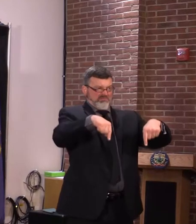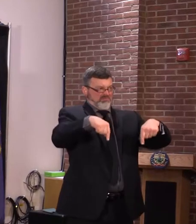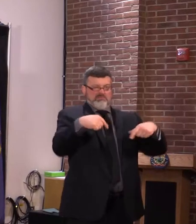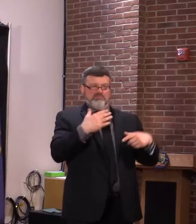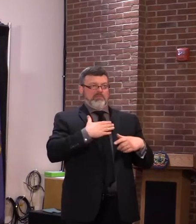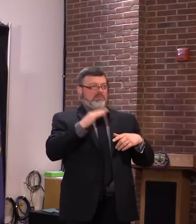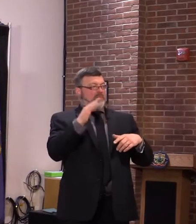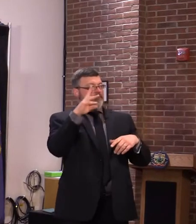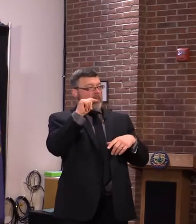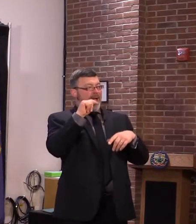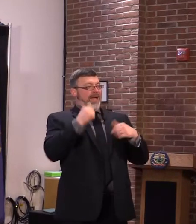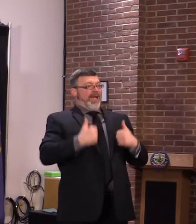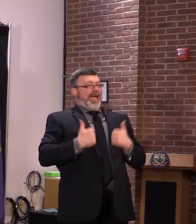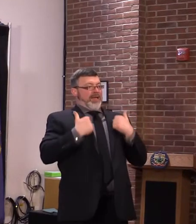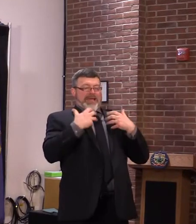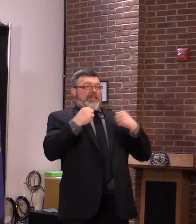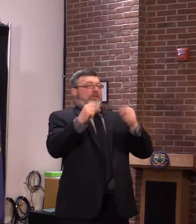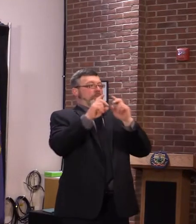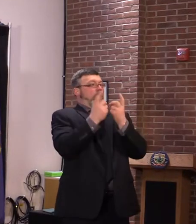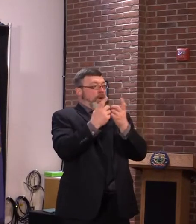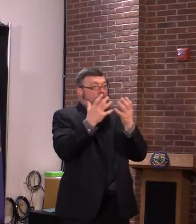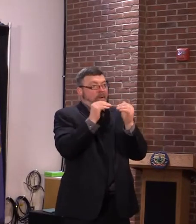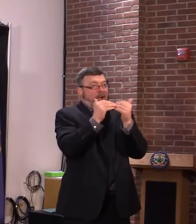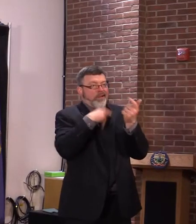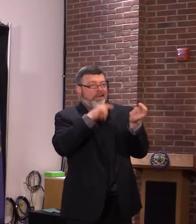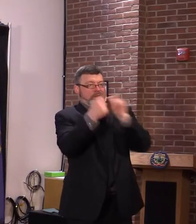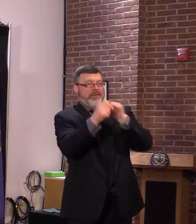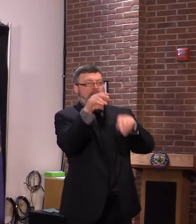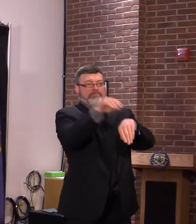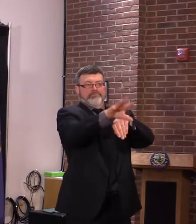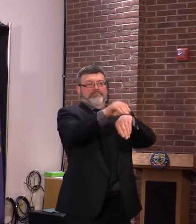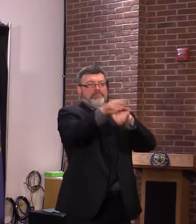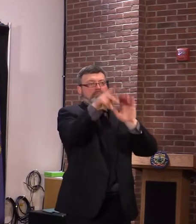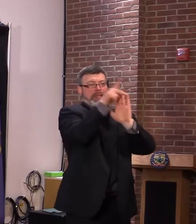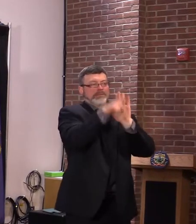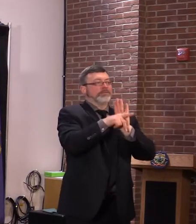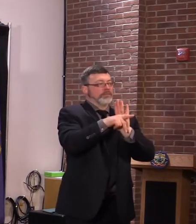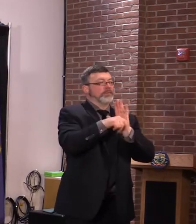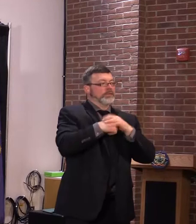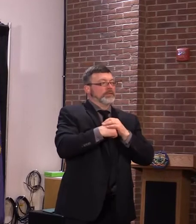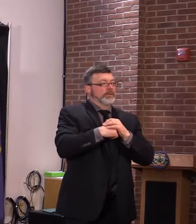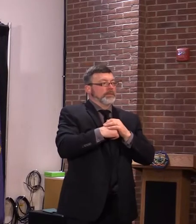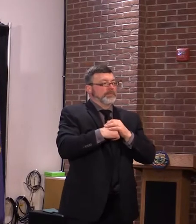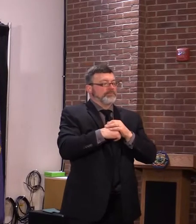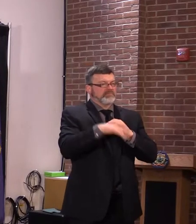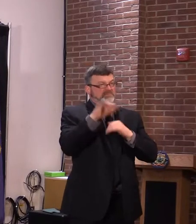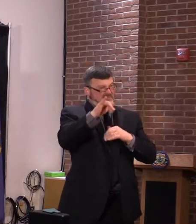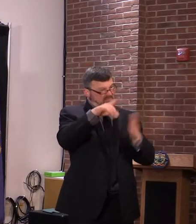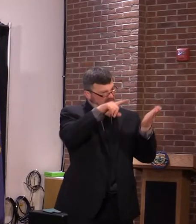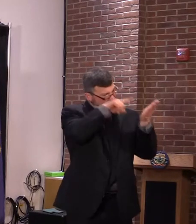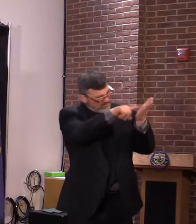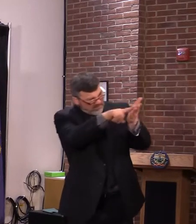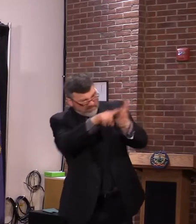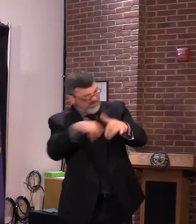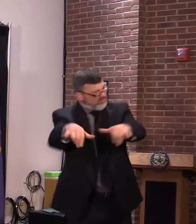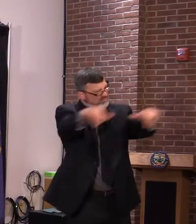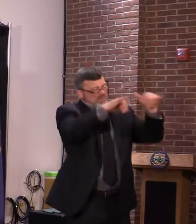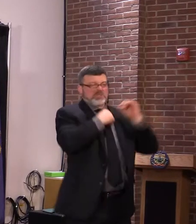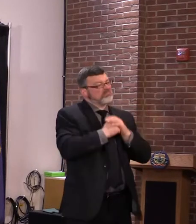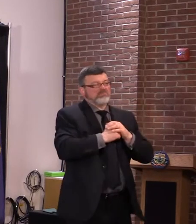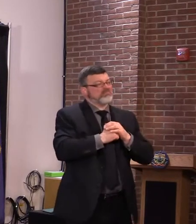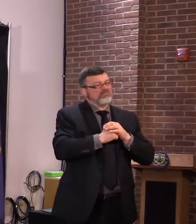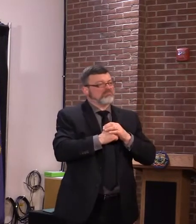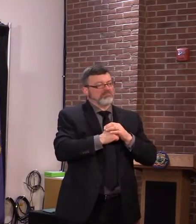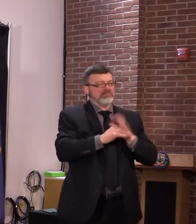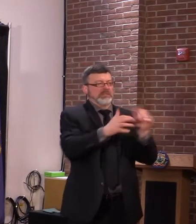of transition away from universal contact tracing and case investigation. In their statement, they note many